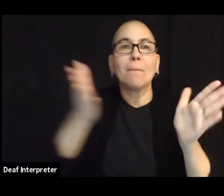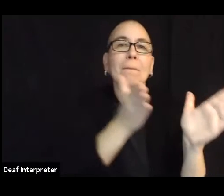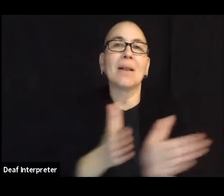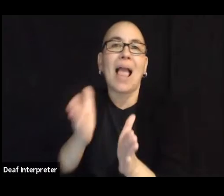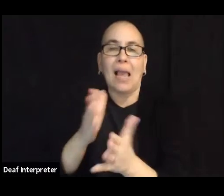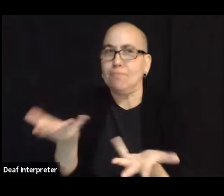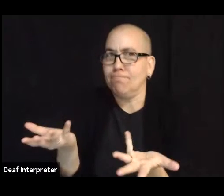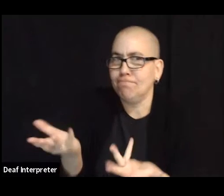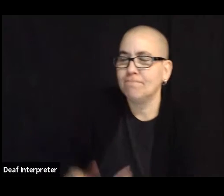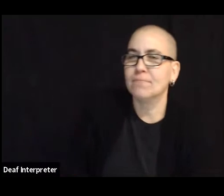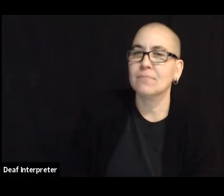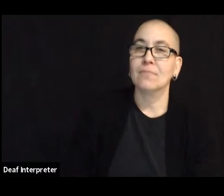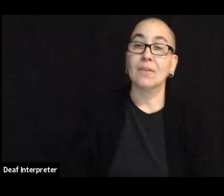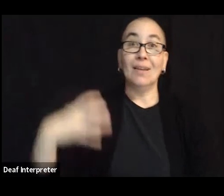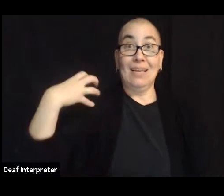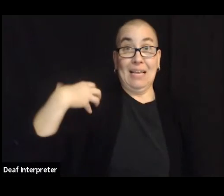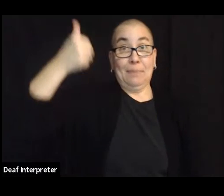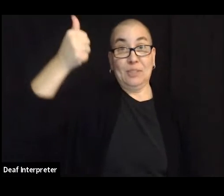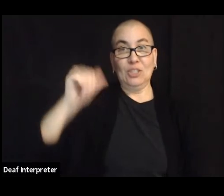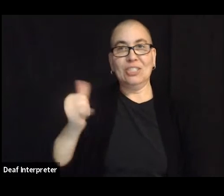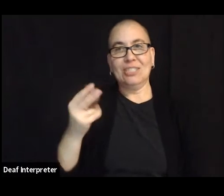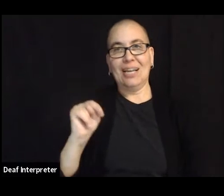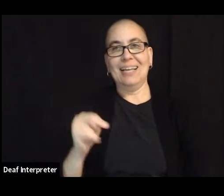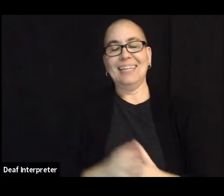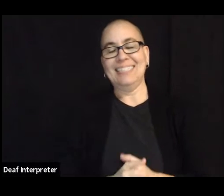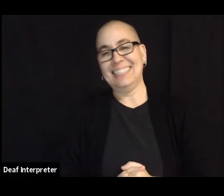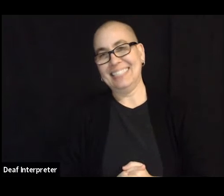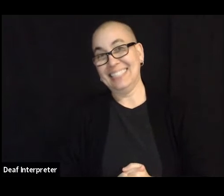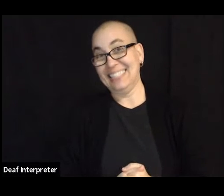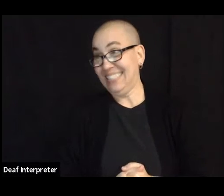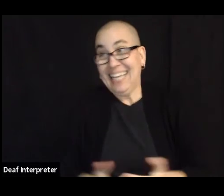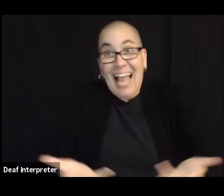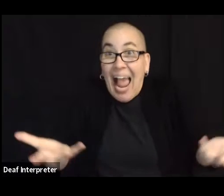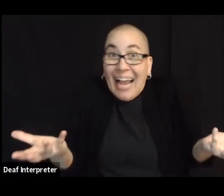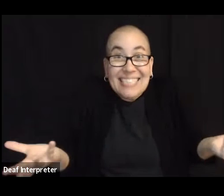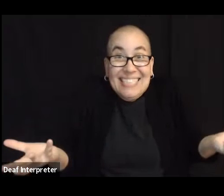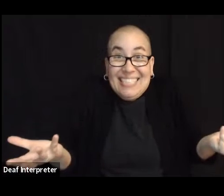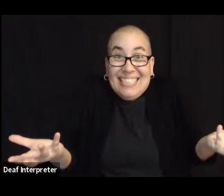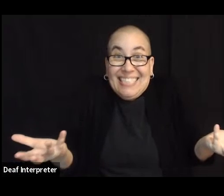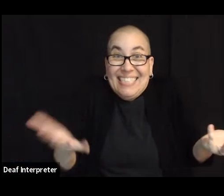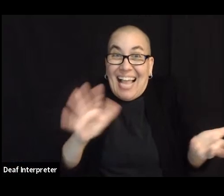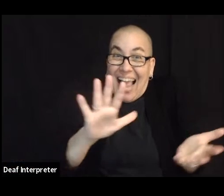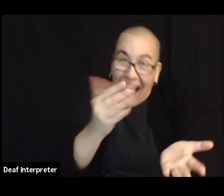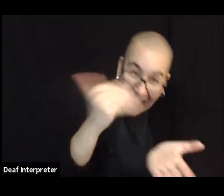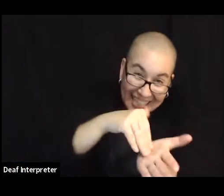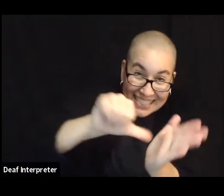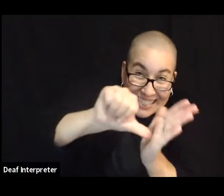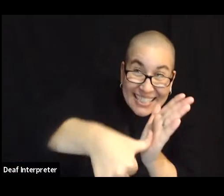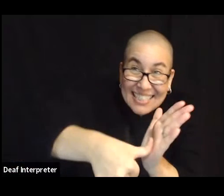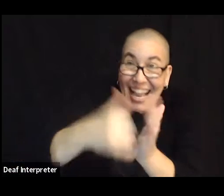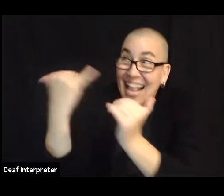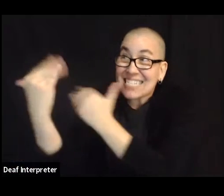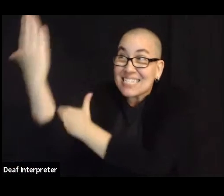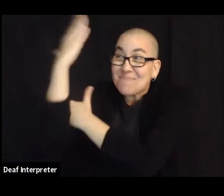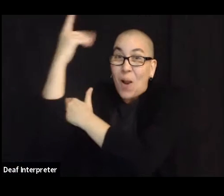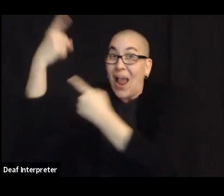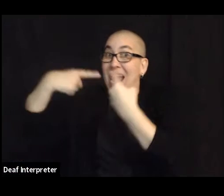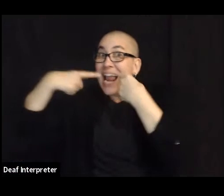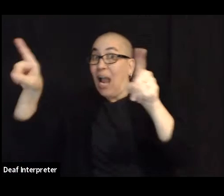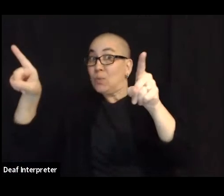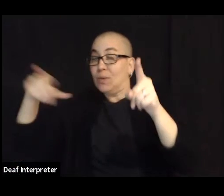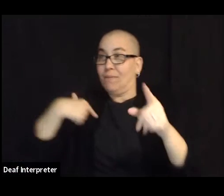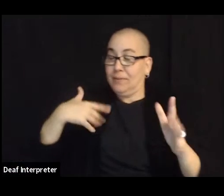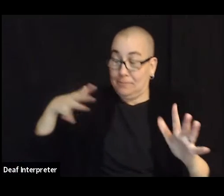That sort of has been impacted by this morning's announcement as well. So I'll turn it back to Kris